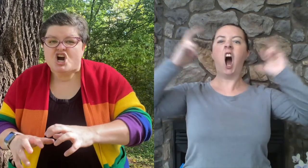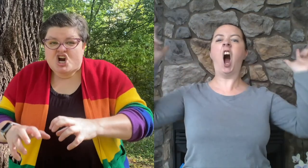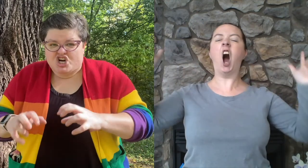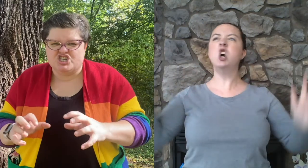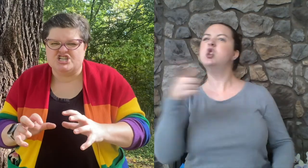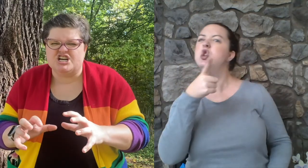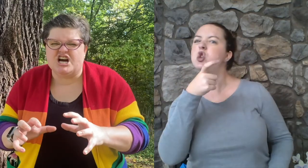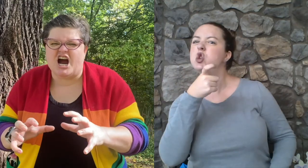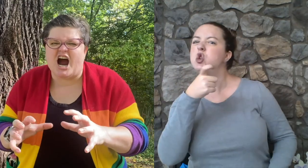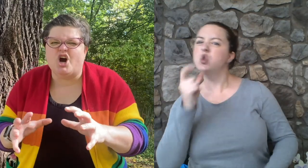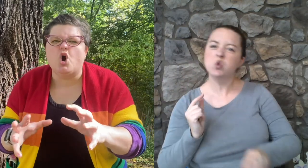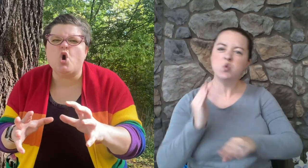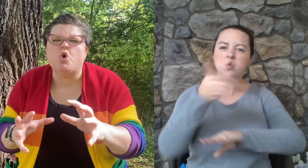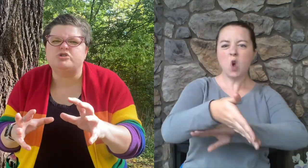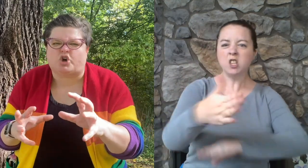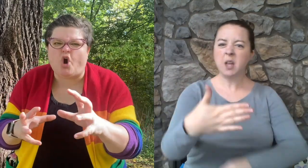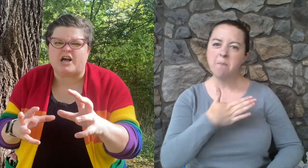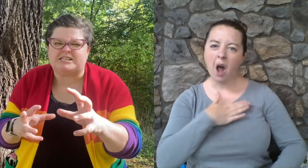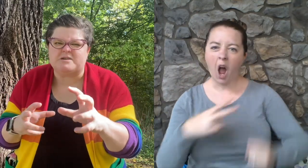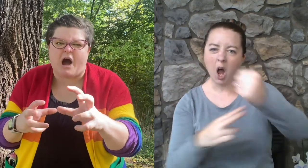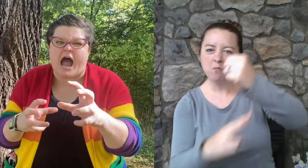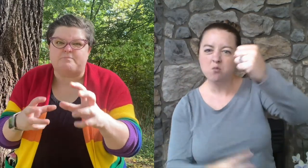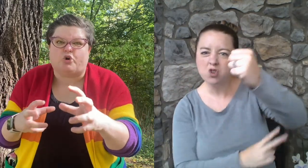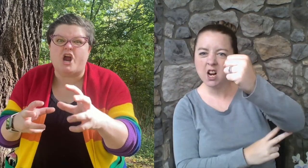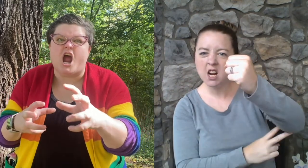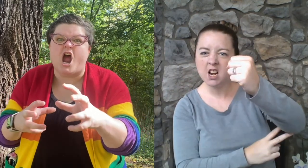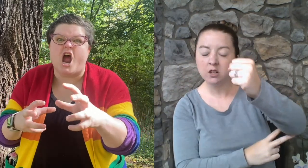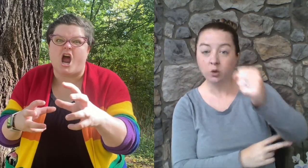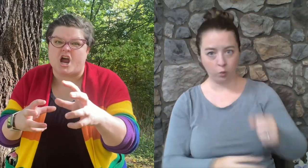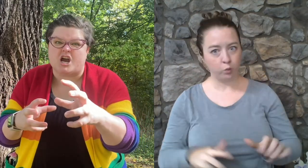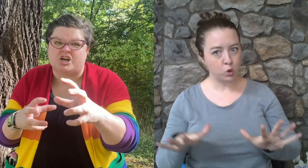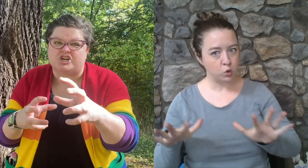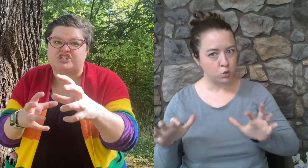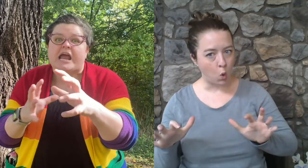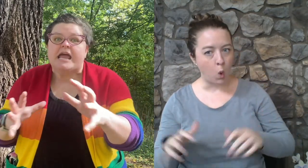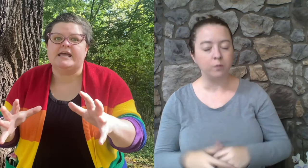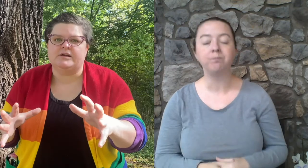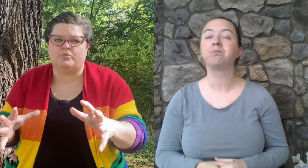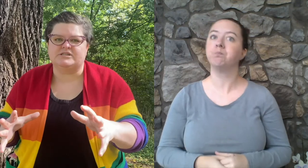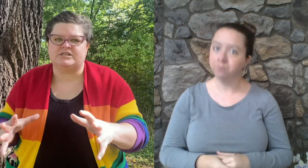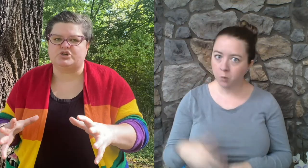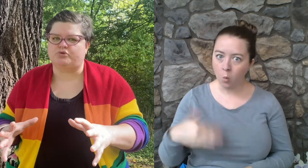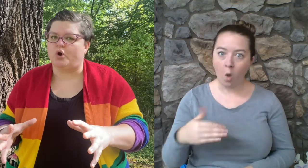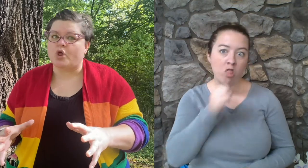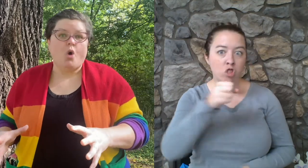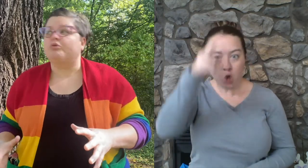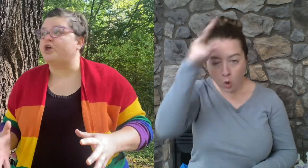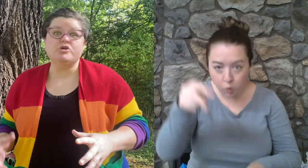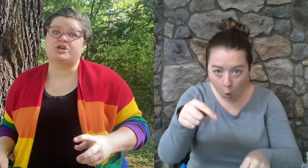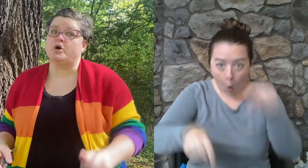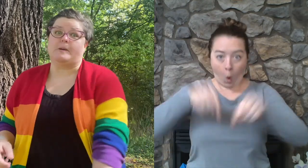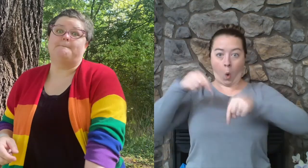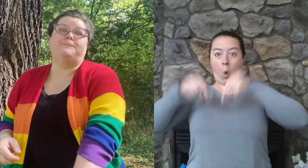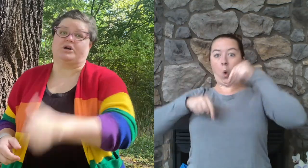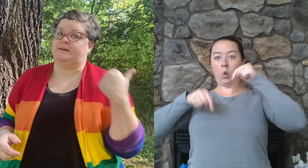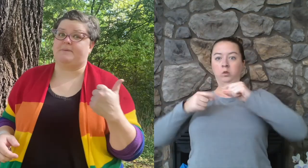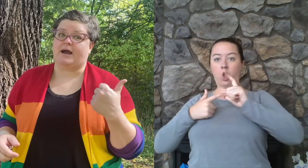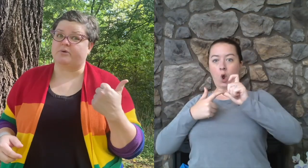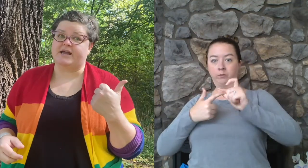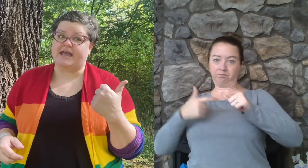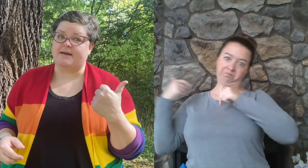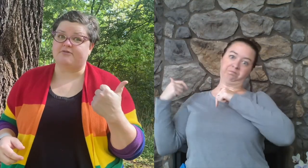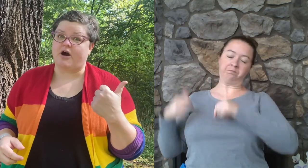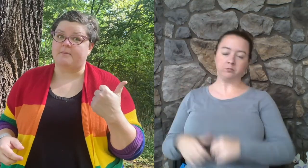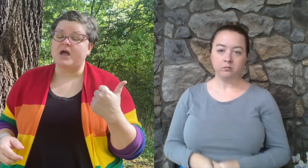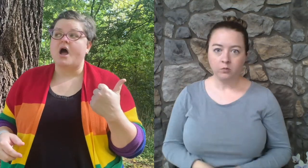heard, who's crossing my bridge? It was the troll. Well, those goats booked it back where